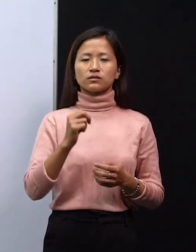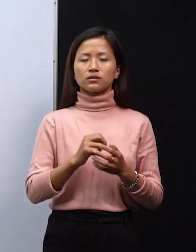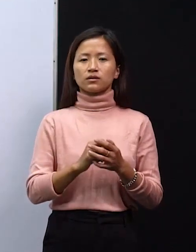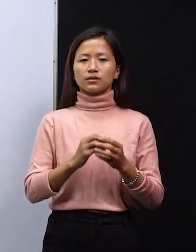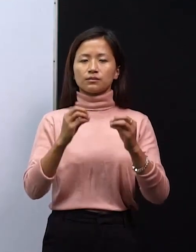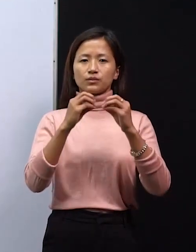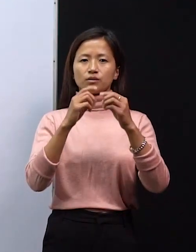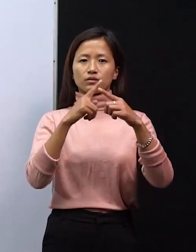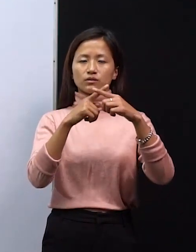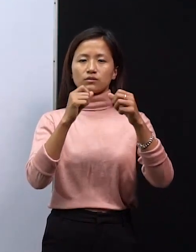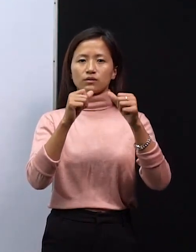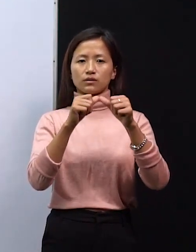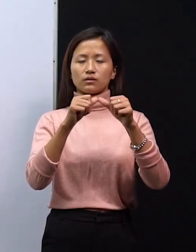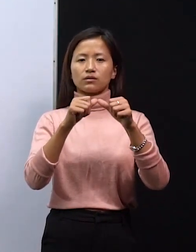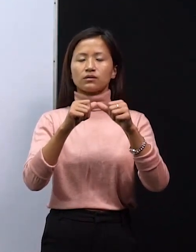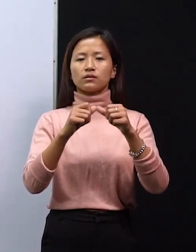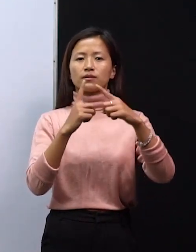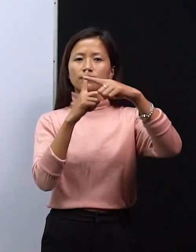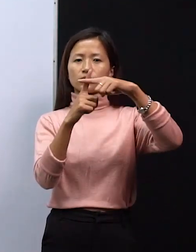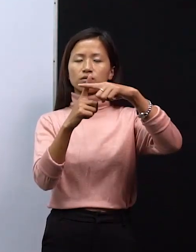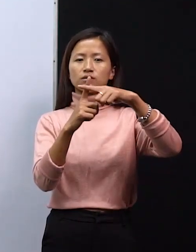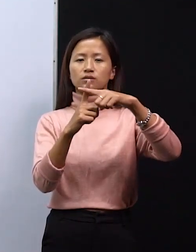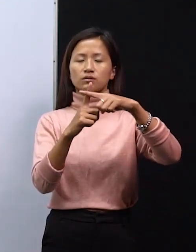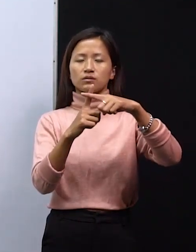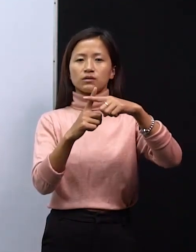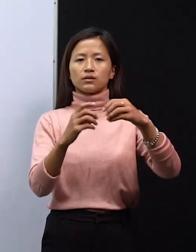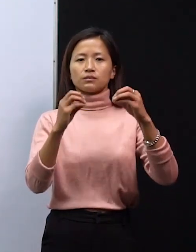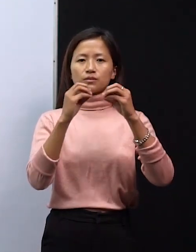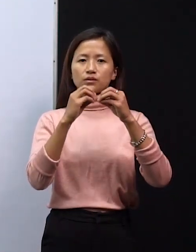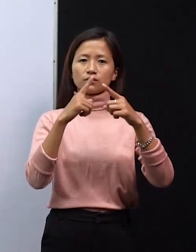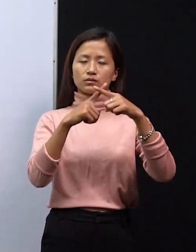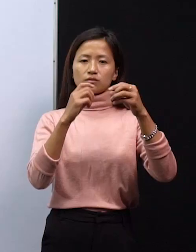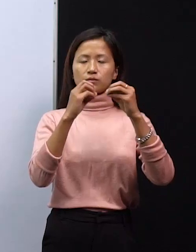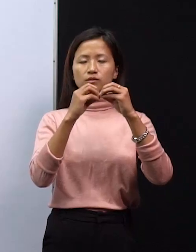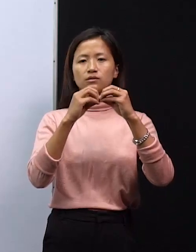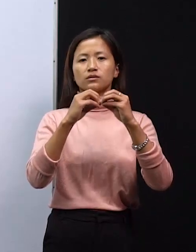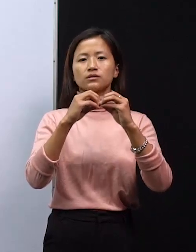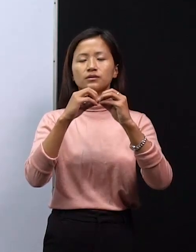into A, again plus B into B